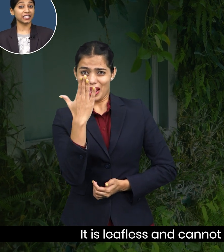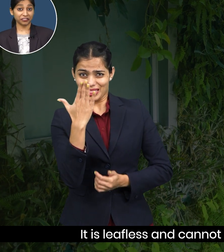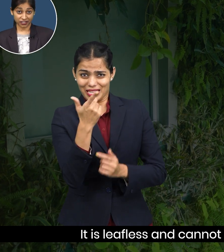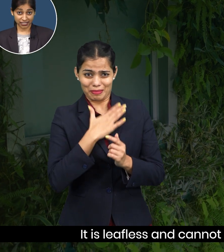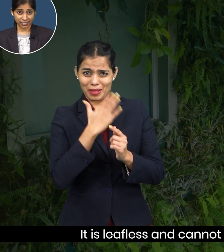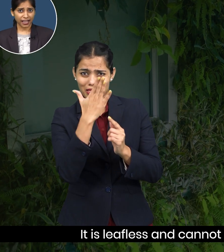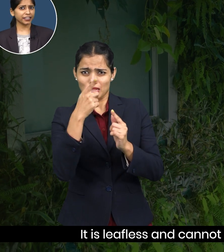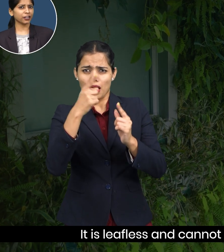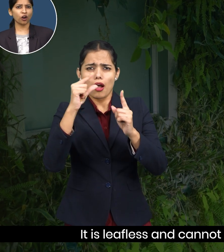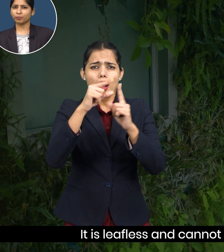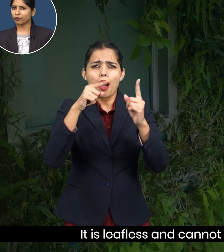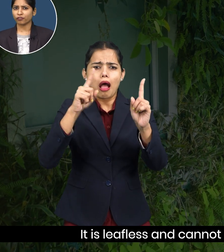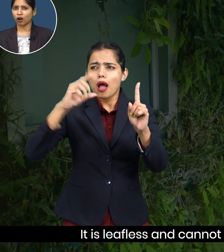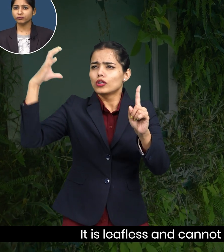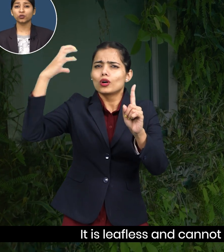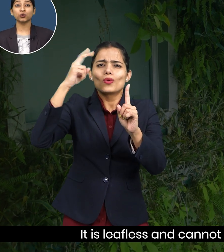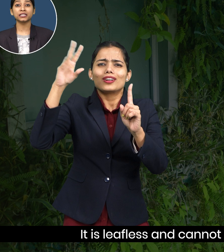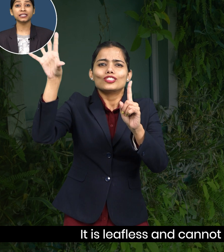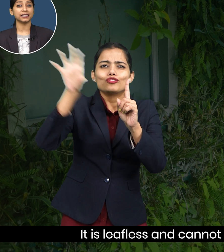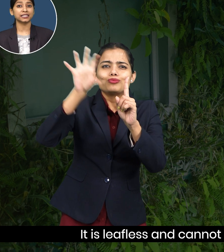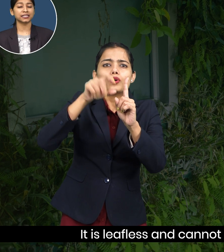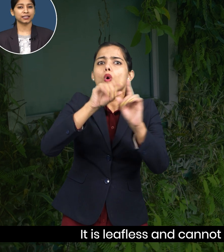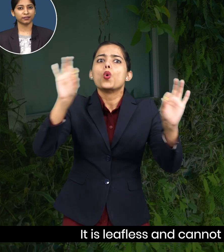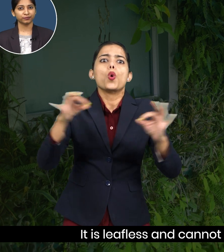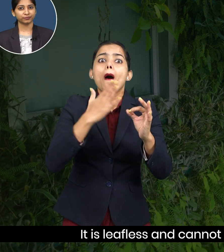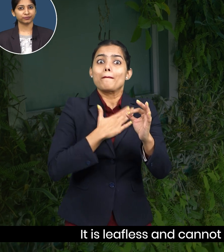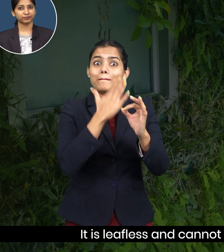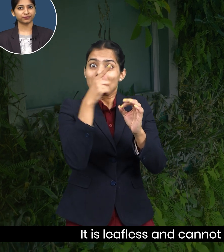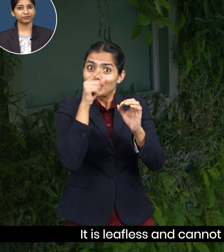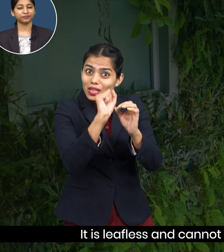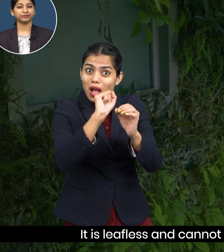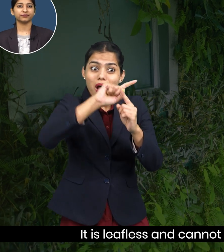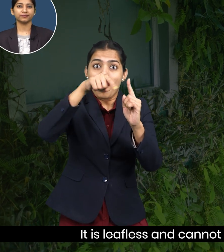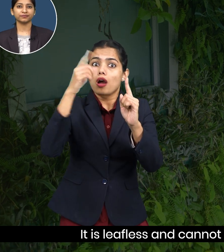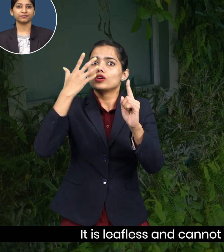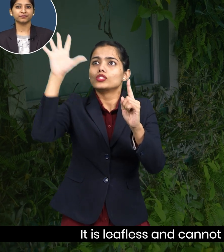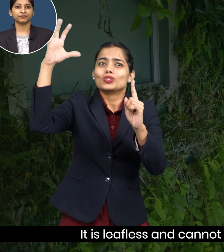It is a leafless and cannot perform photosynthesis.